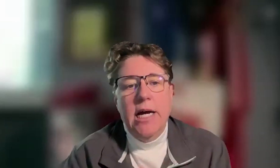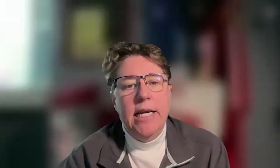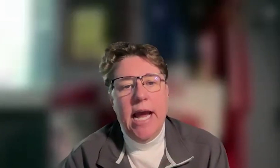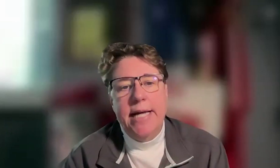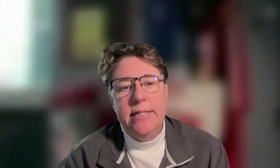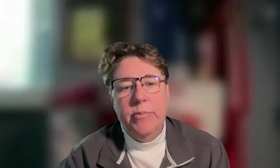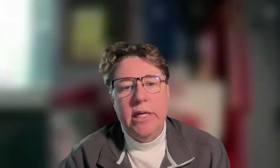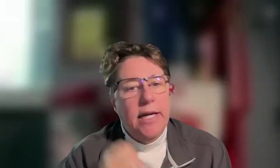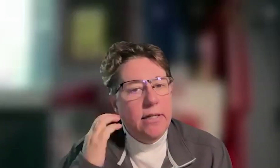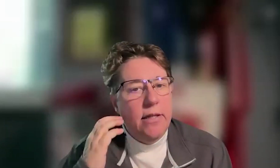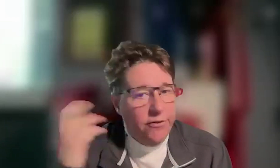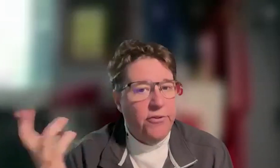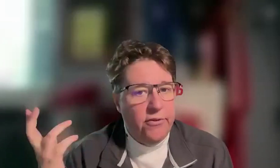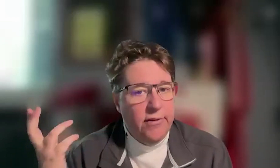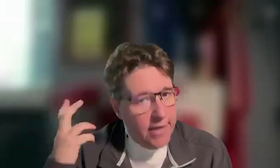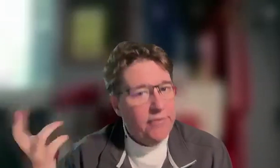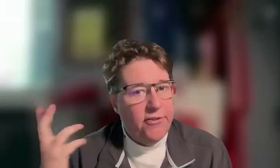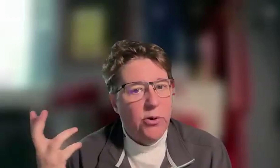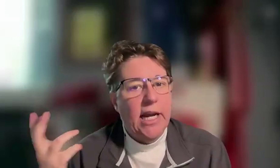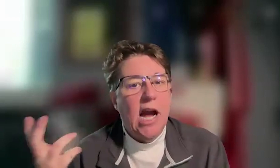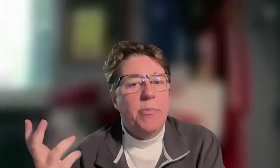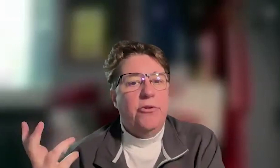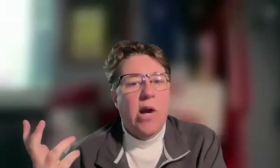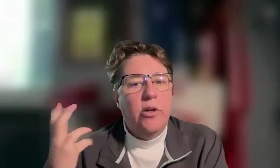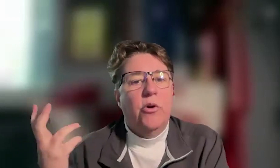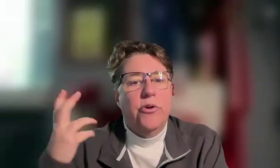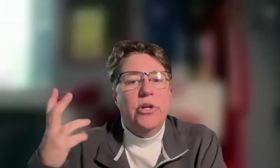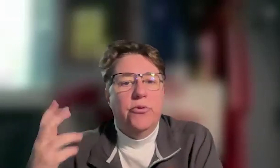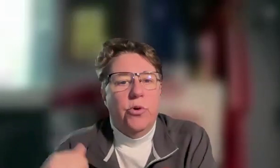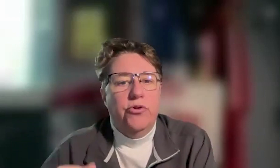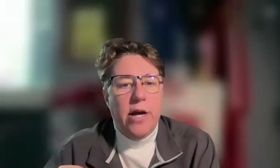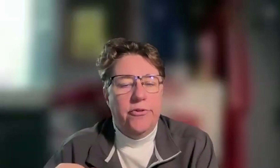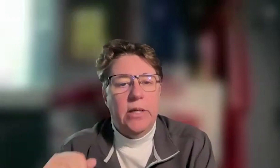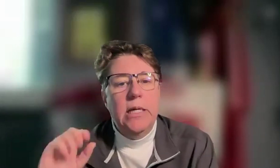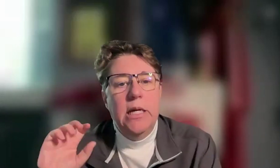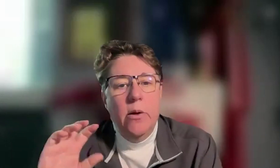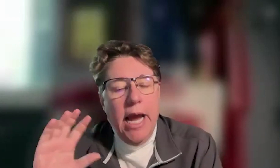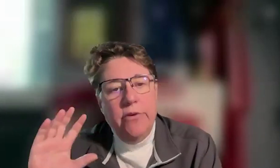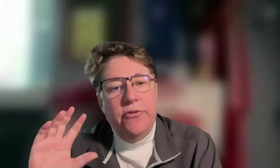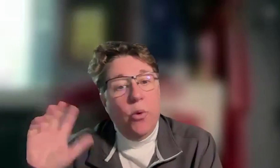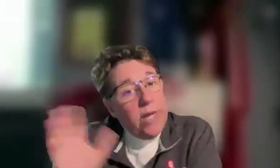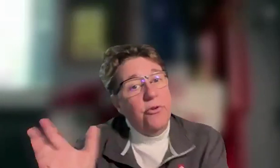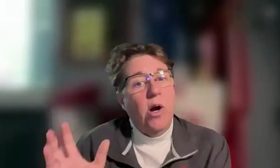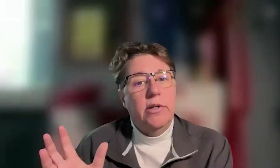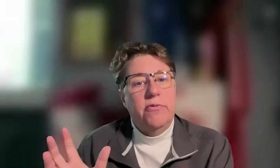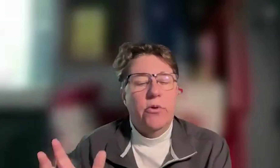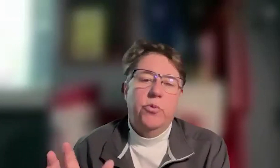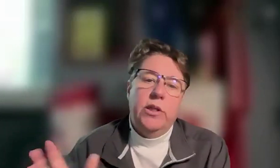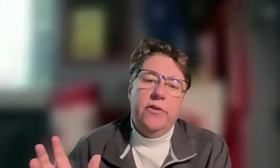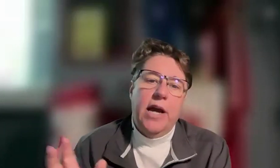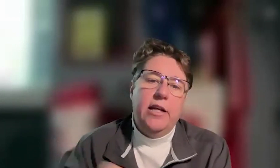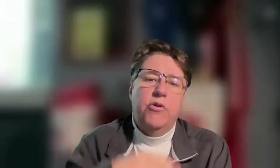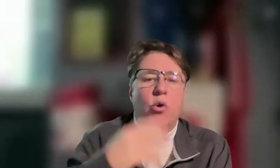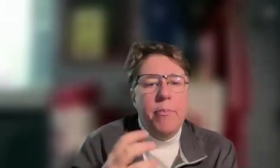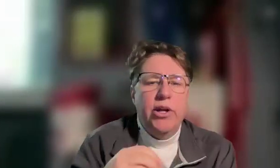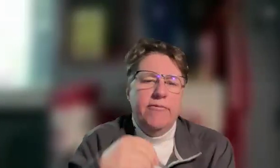has done as something that isn't necessarily a commons, right? You heard her use the word trust. And so we struggled at first